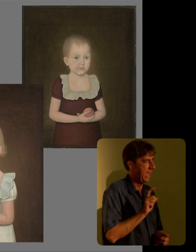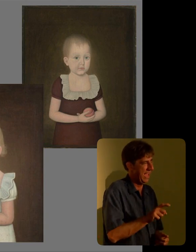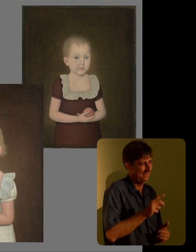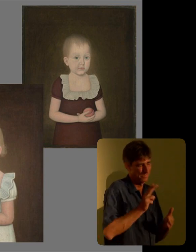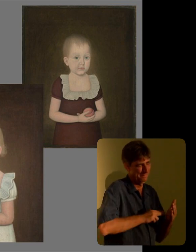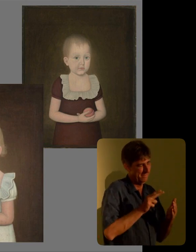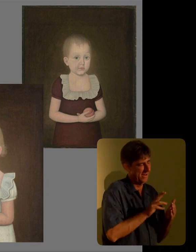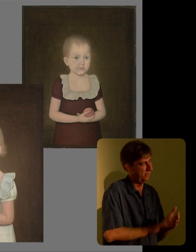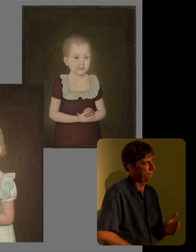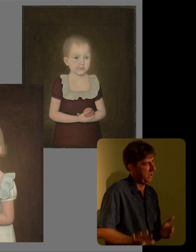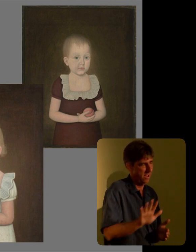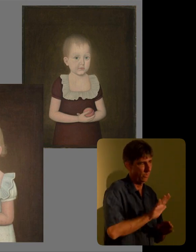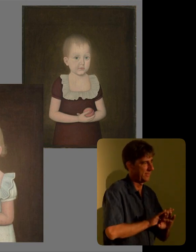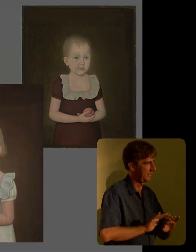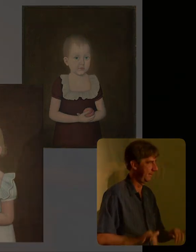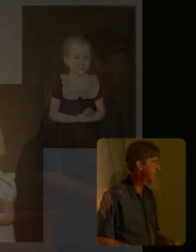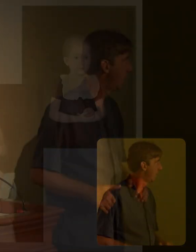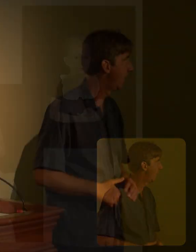same time.